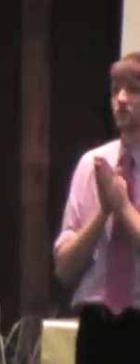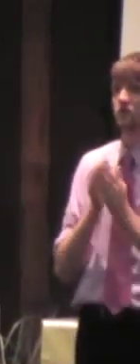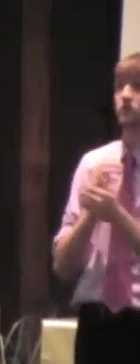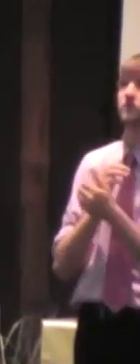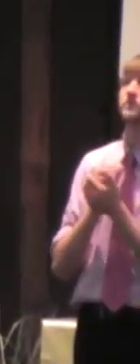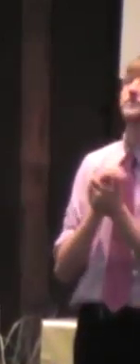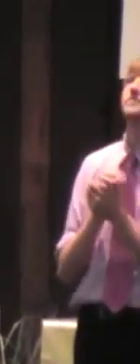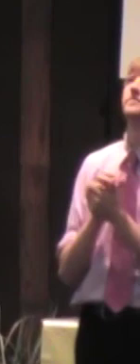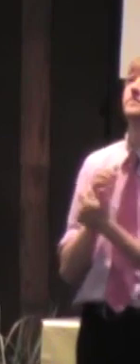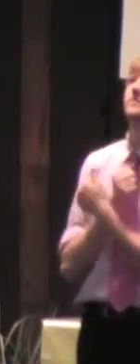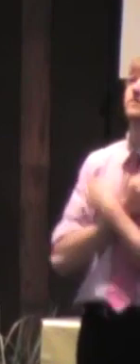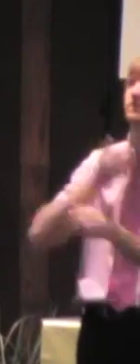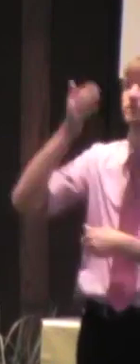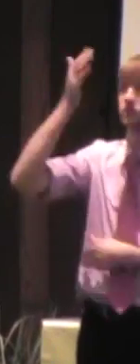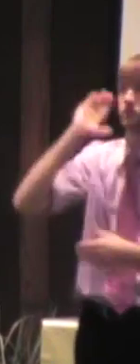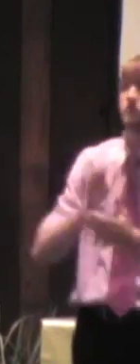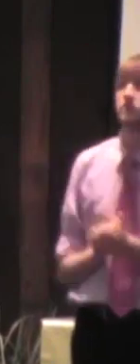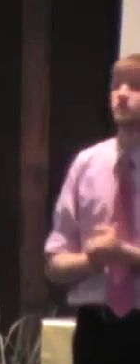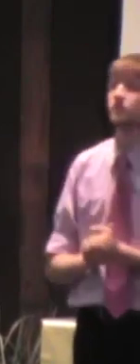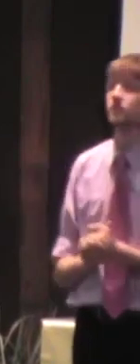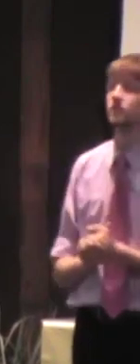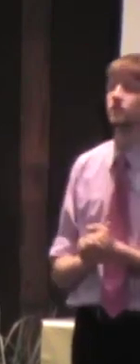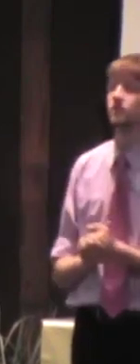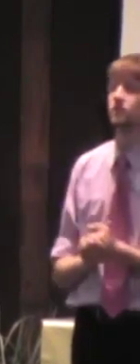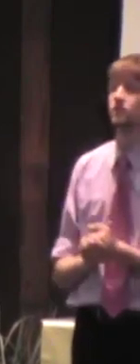Let's close with prayer. God,